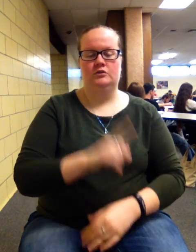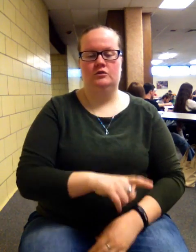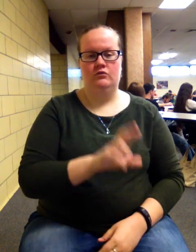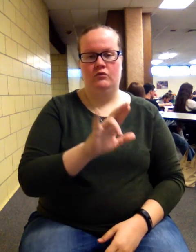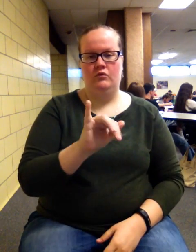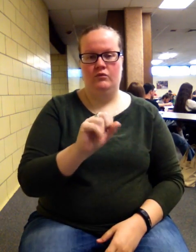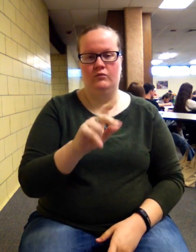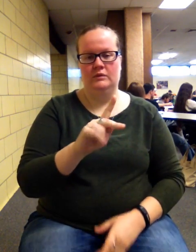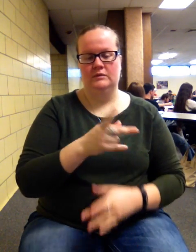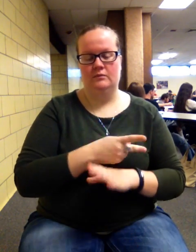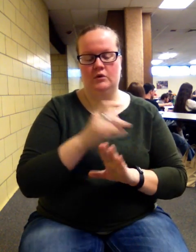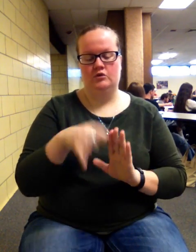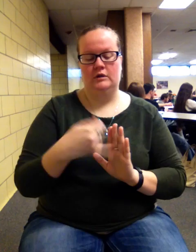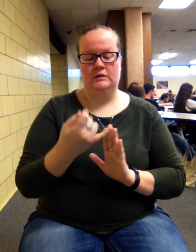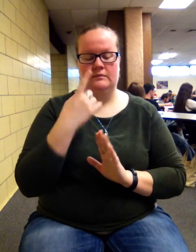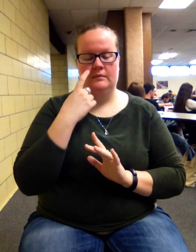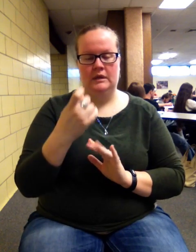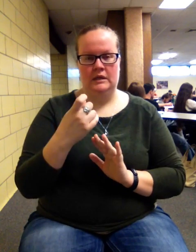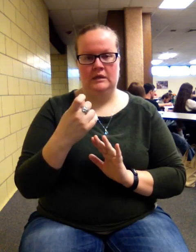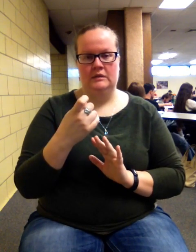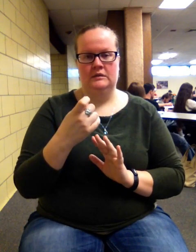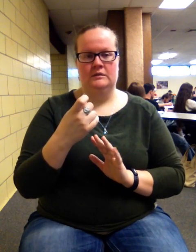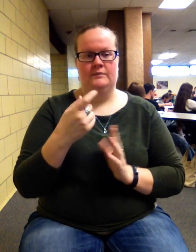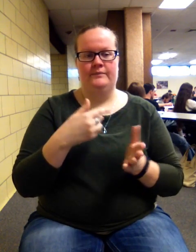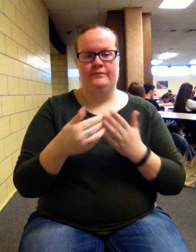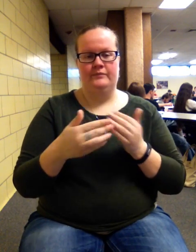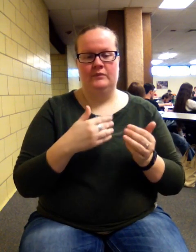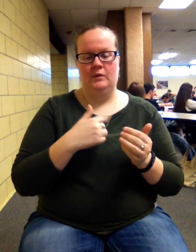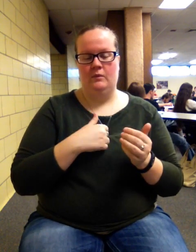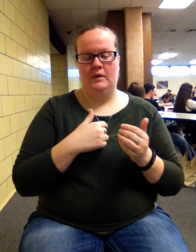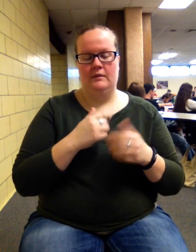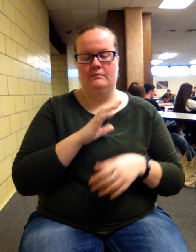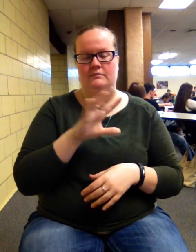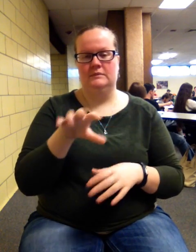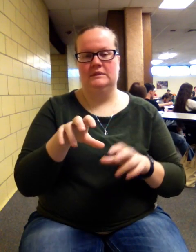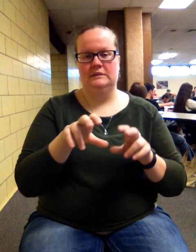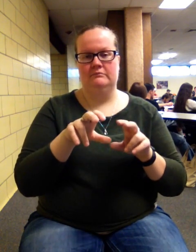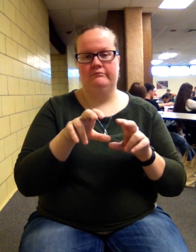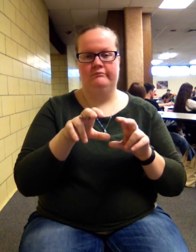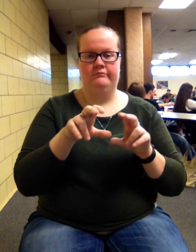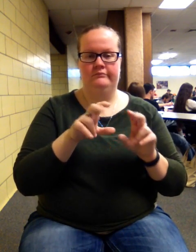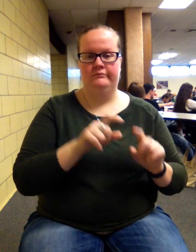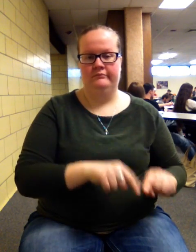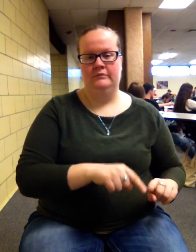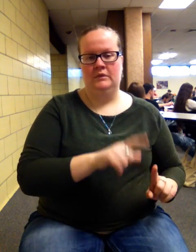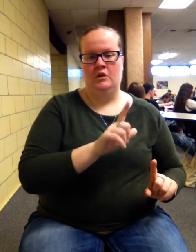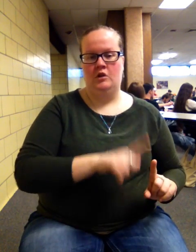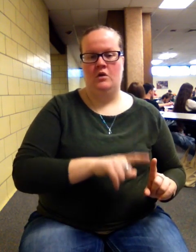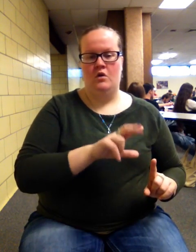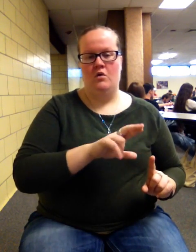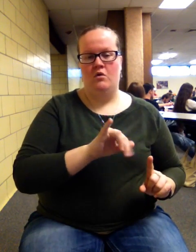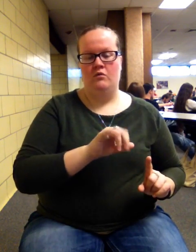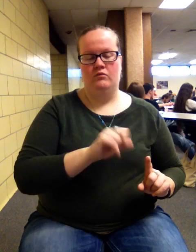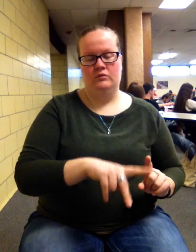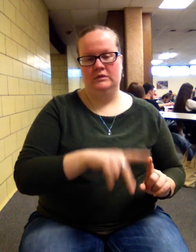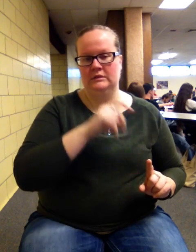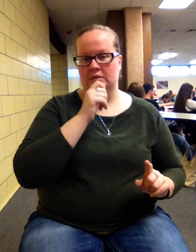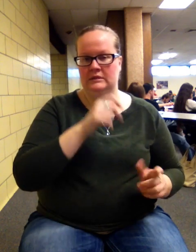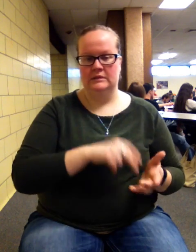projects. Because just because that I'm sitting in the low risk division doesn't mean that everything